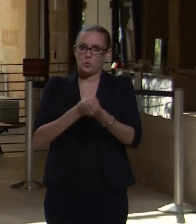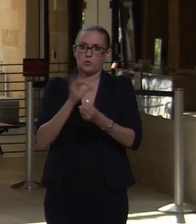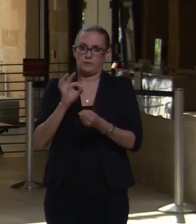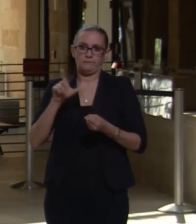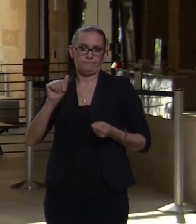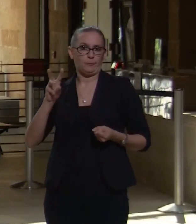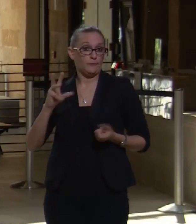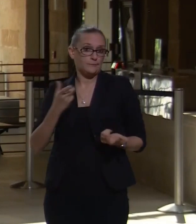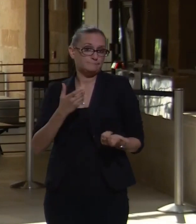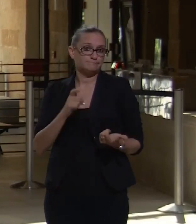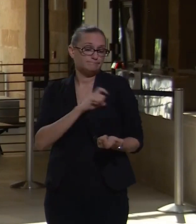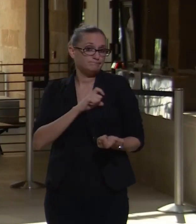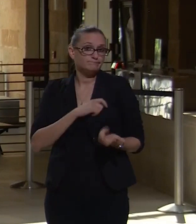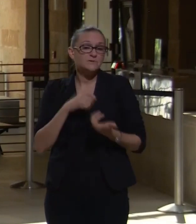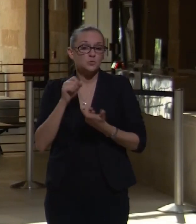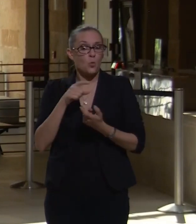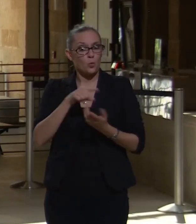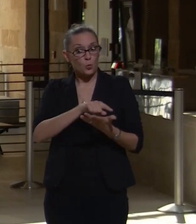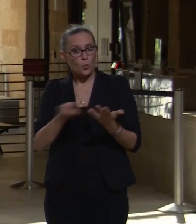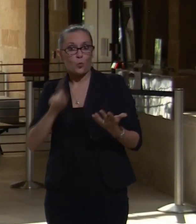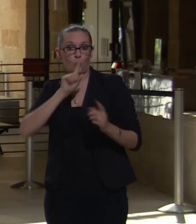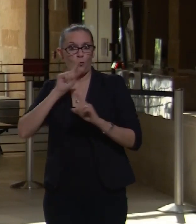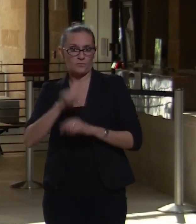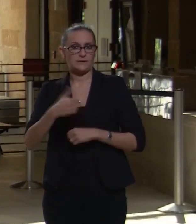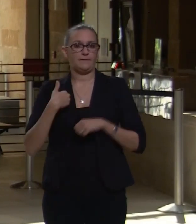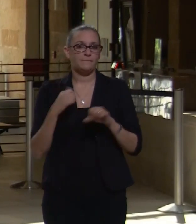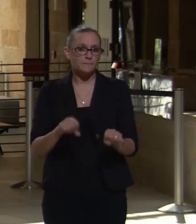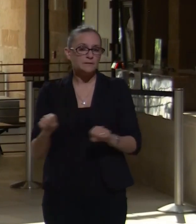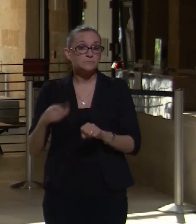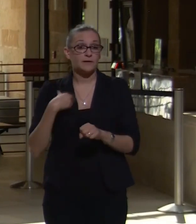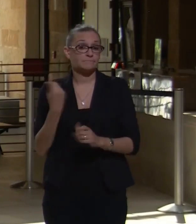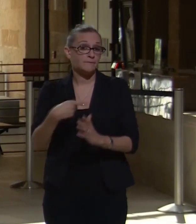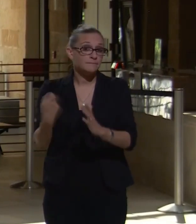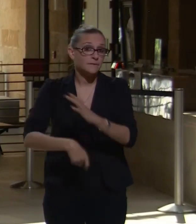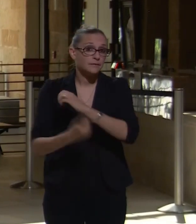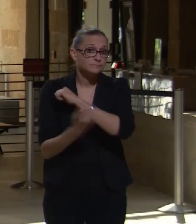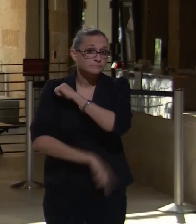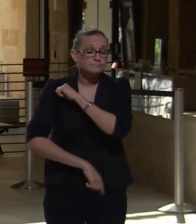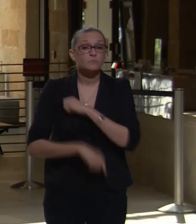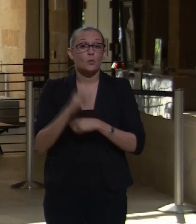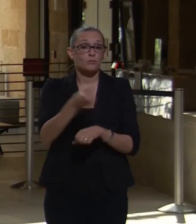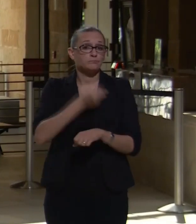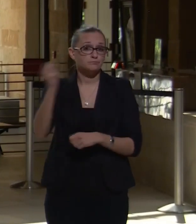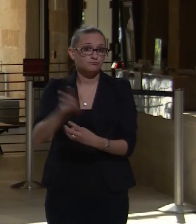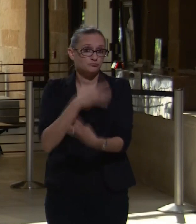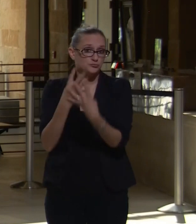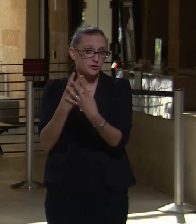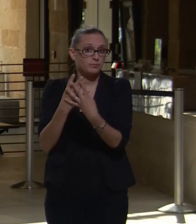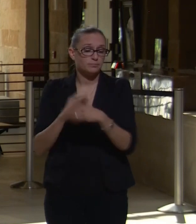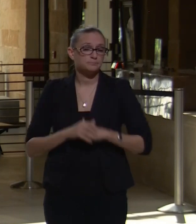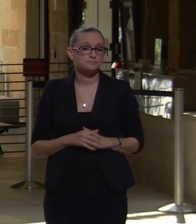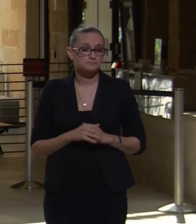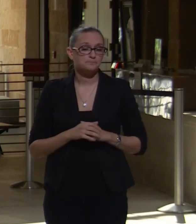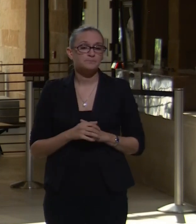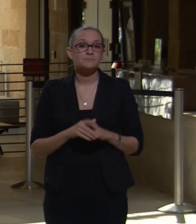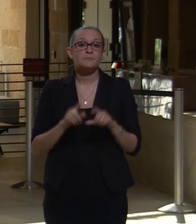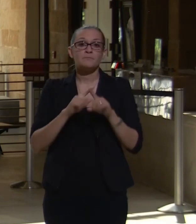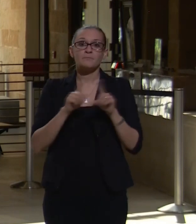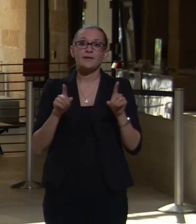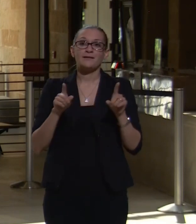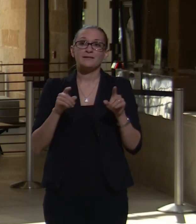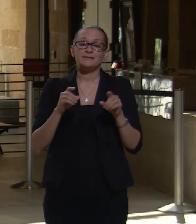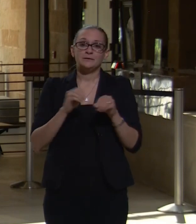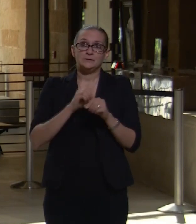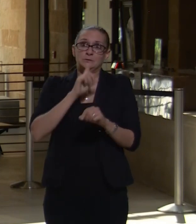So those orders have the capacity to have someone fined or to have somebody put in jail. But as a